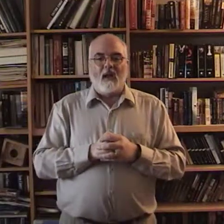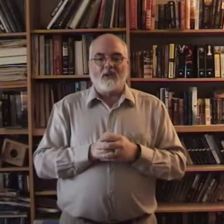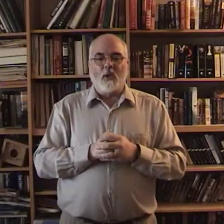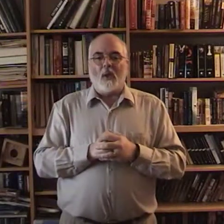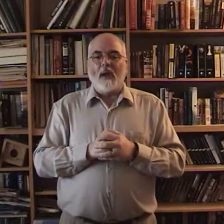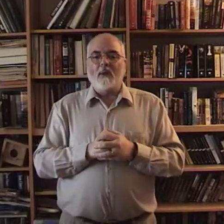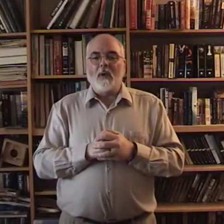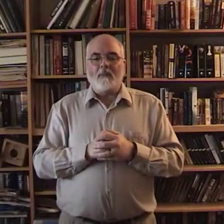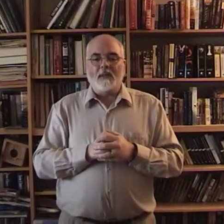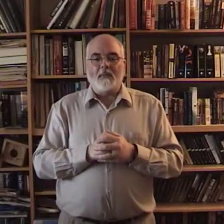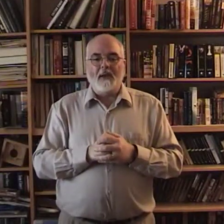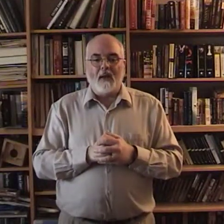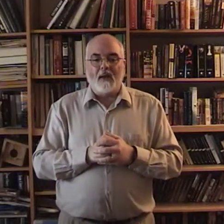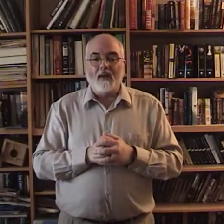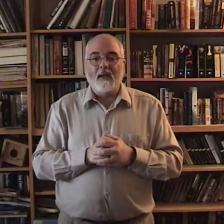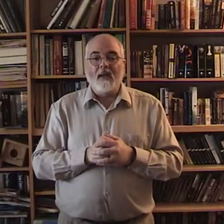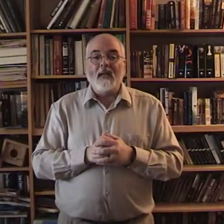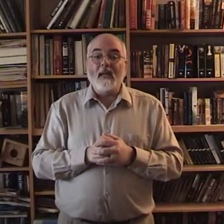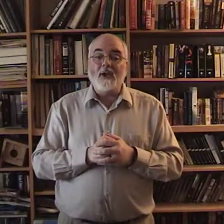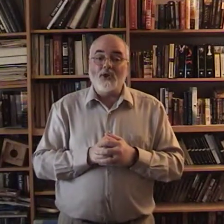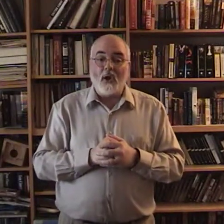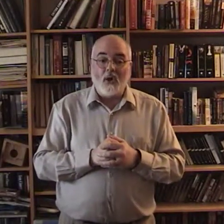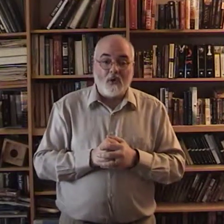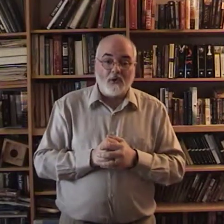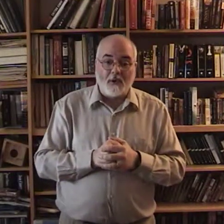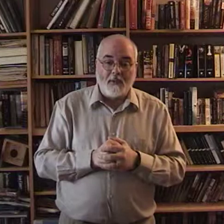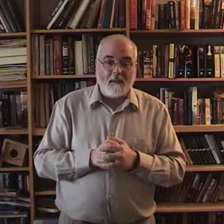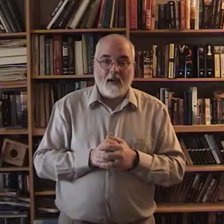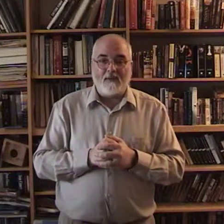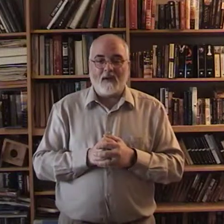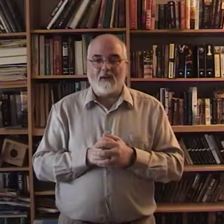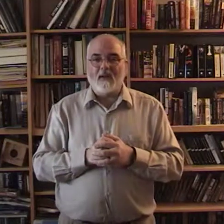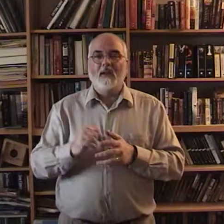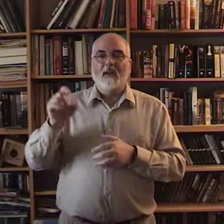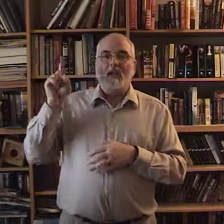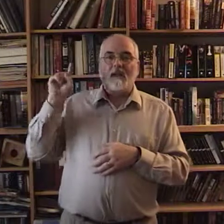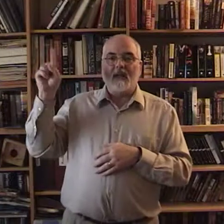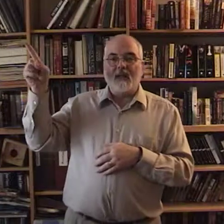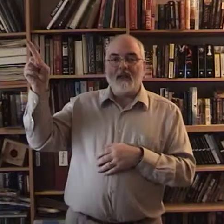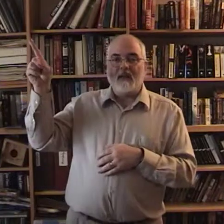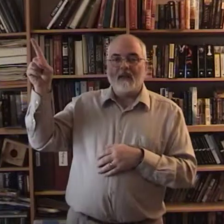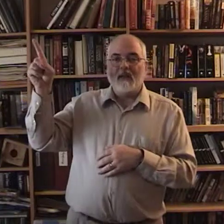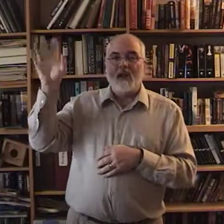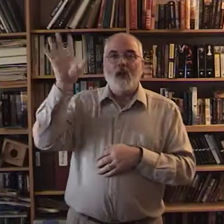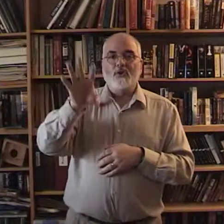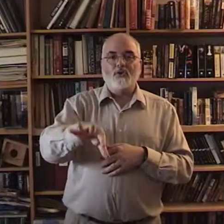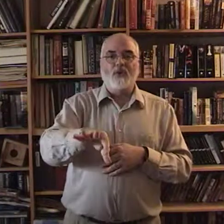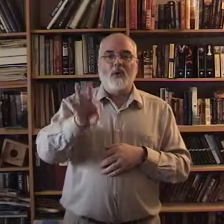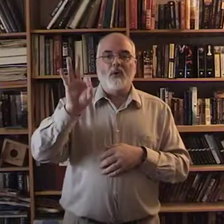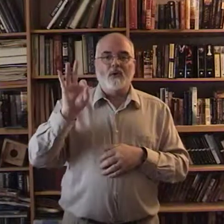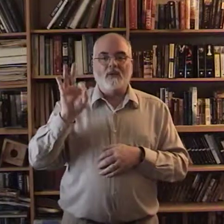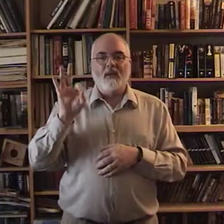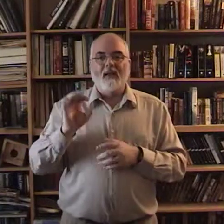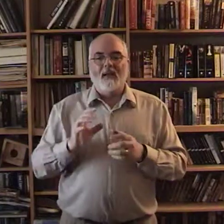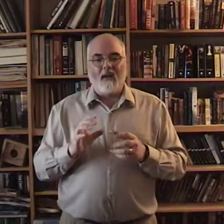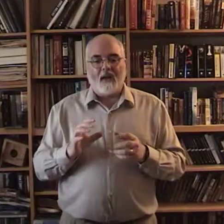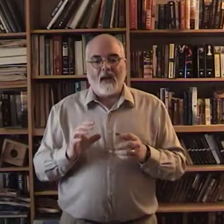So outweighed what must be done. He chose to be my victor. He chose. All right,